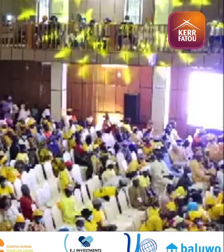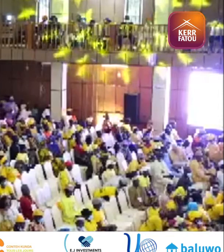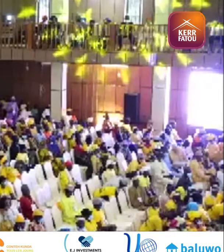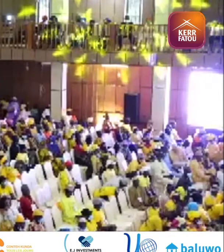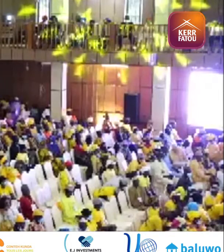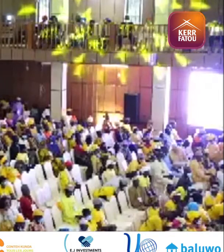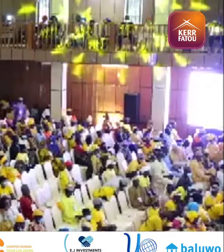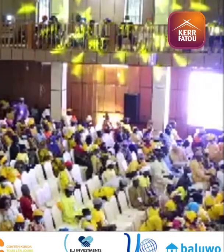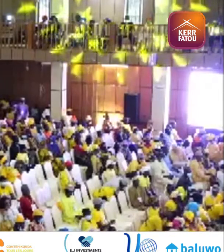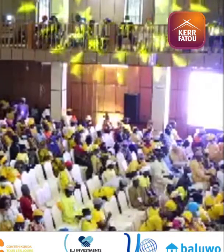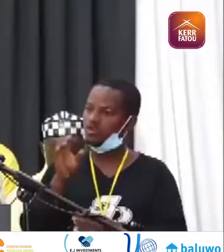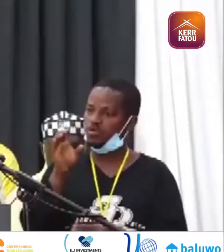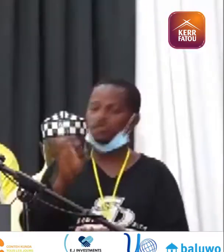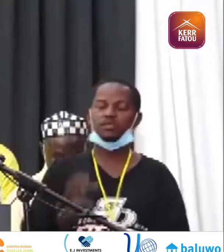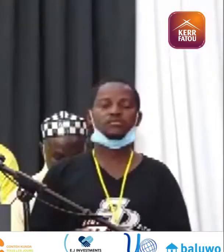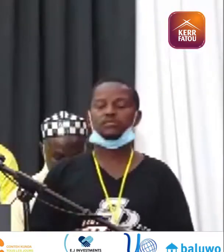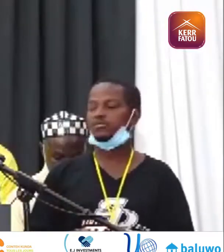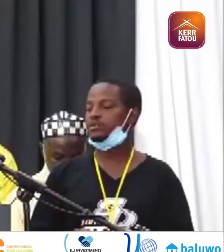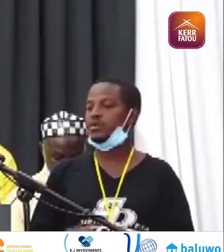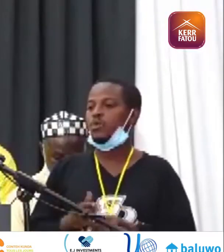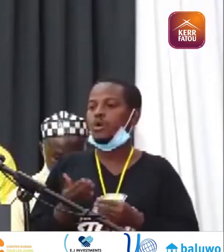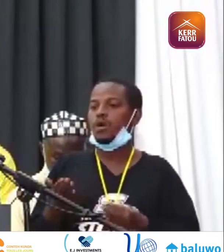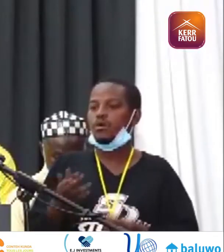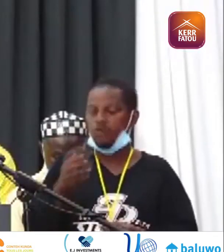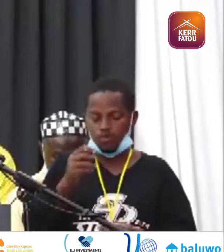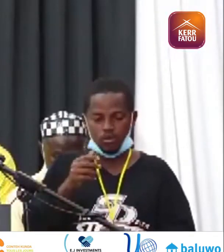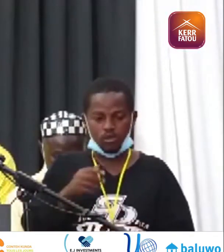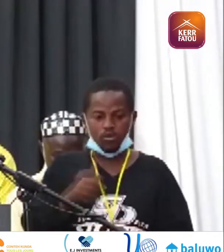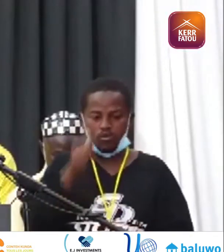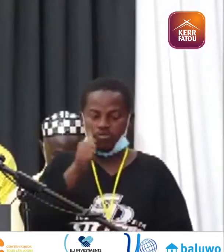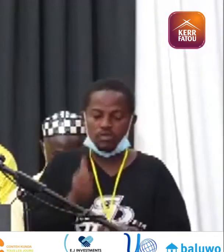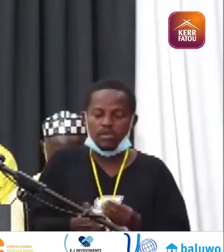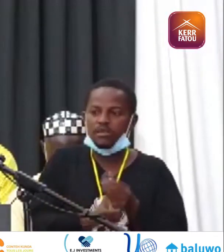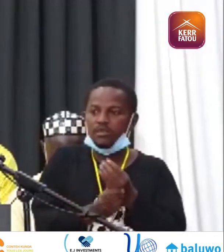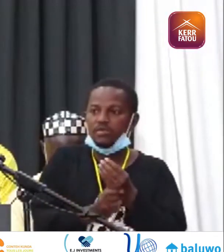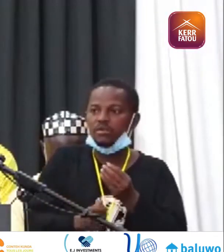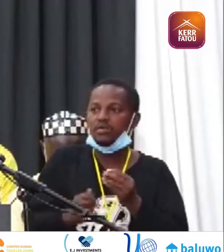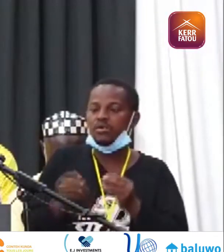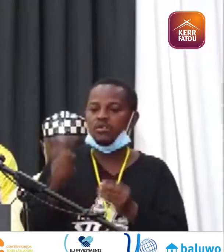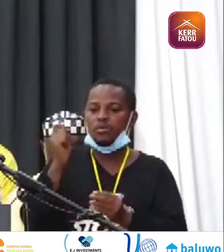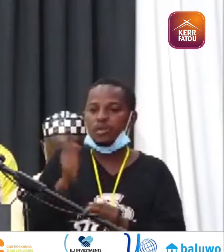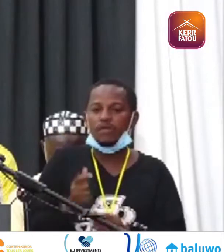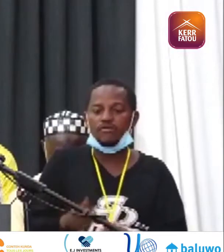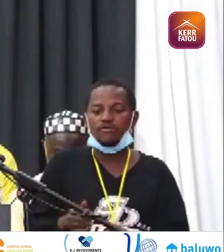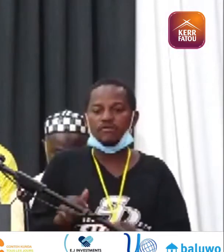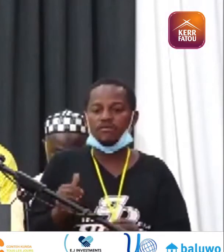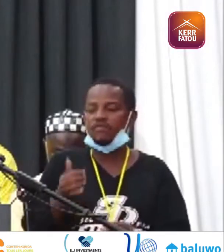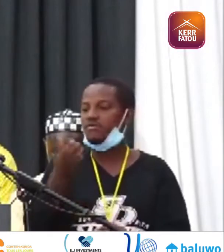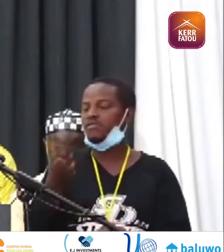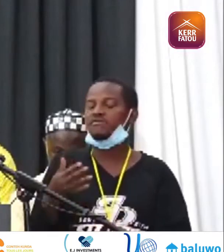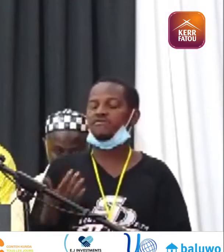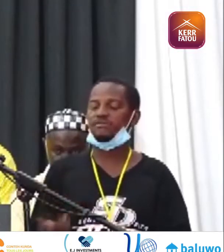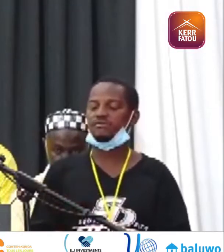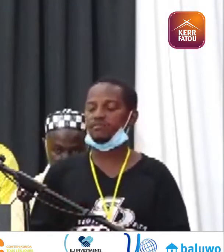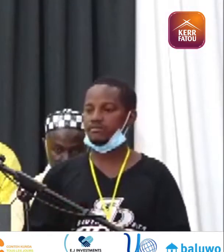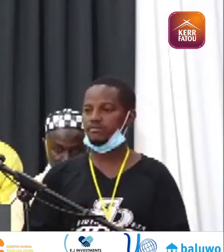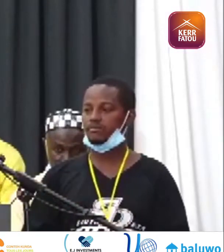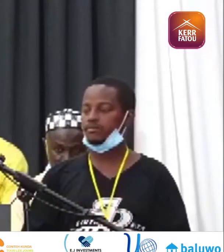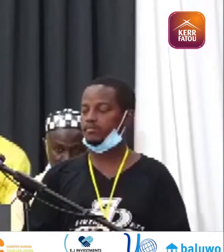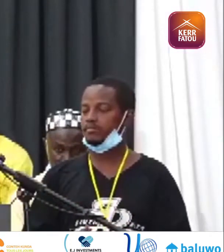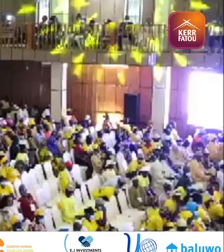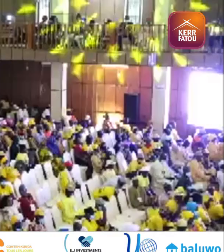funds of this country. Why are we using taxpayers' funds to pay for advisors?